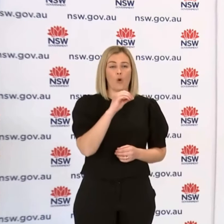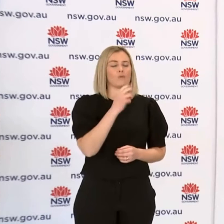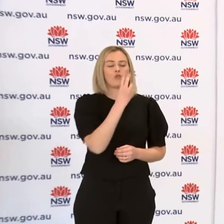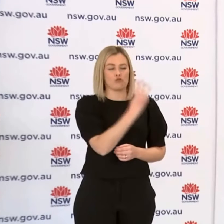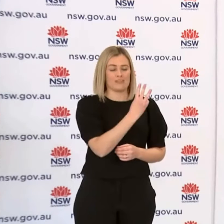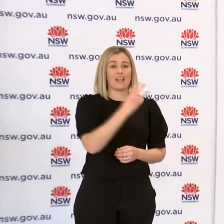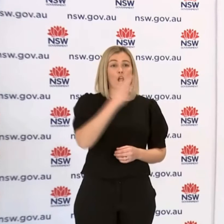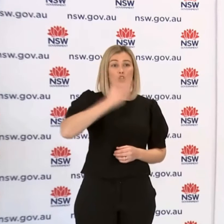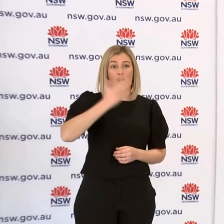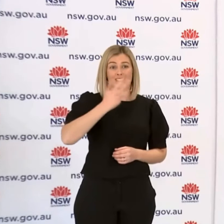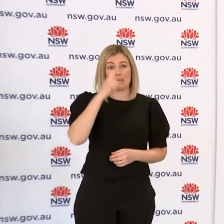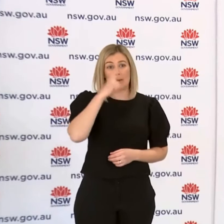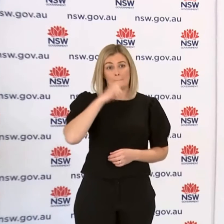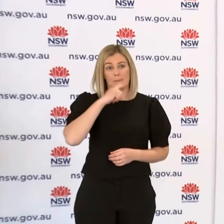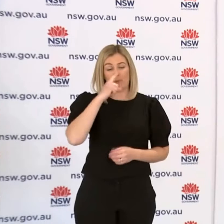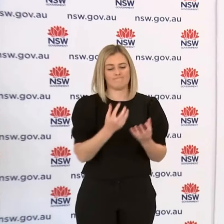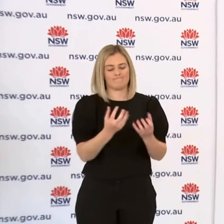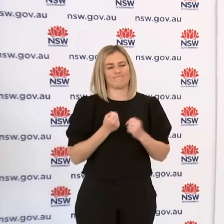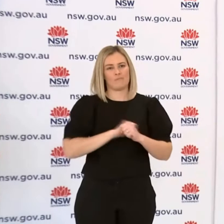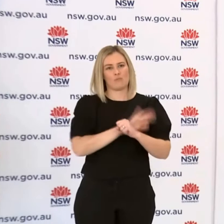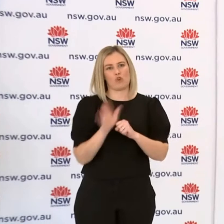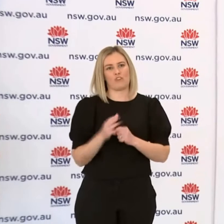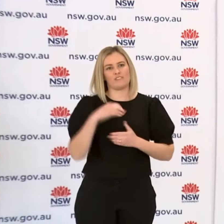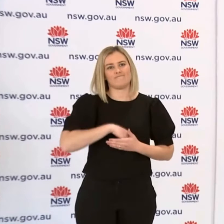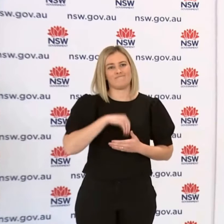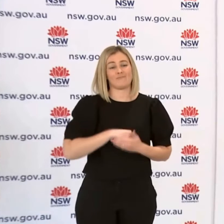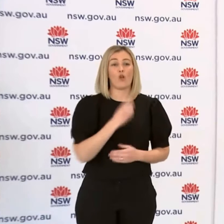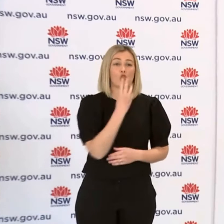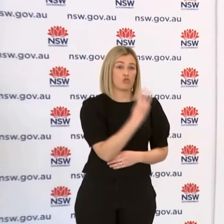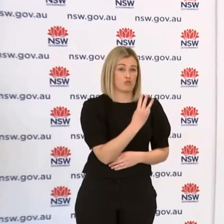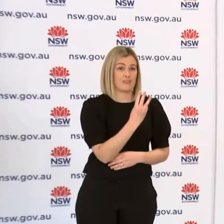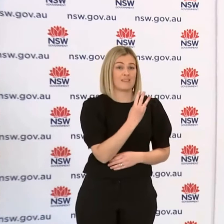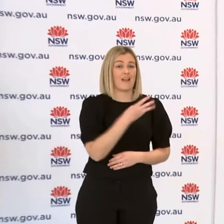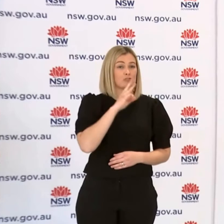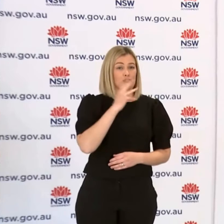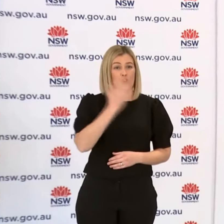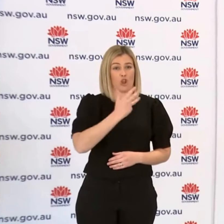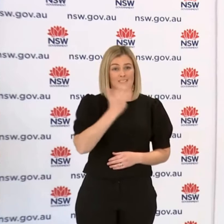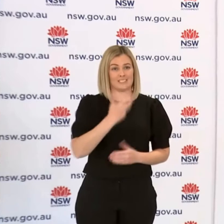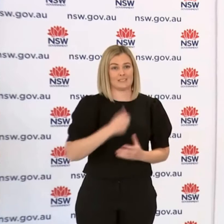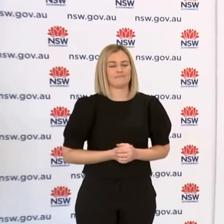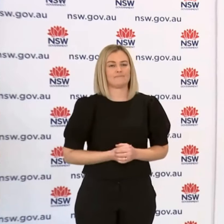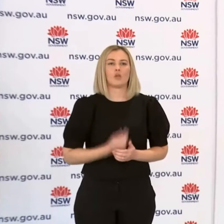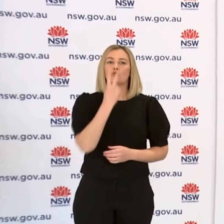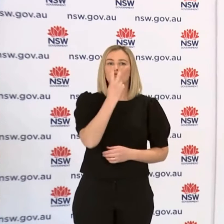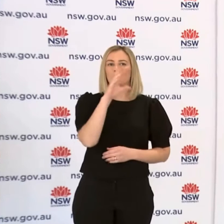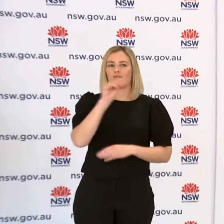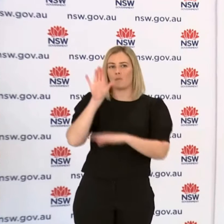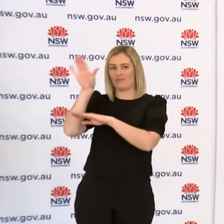319 locally acquired cases. 319. We had 2 international